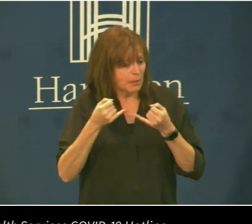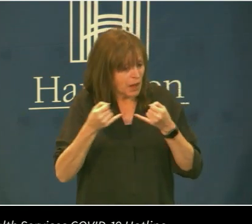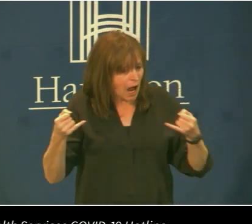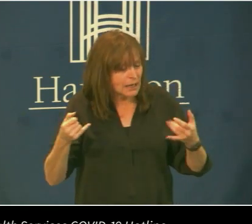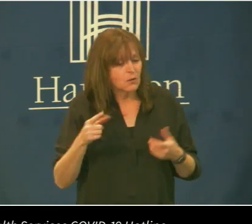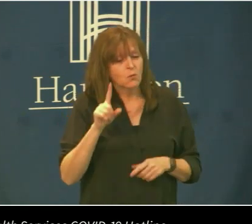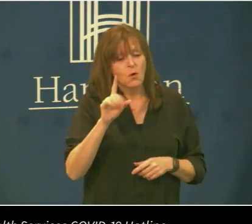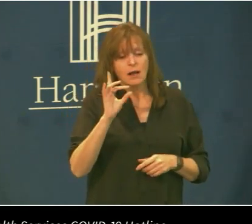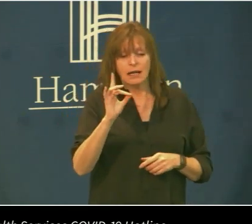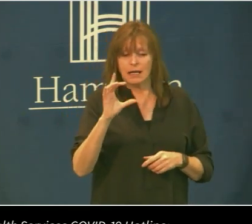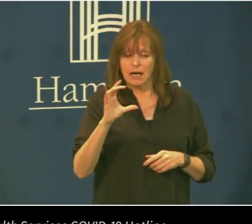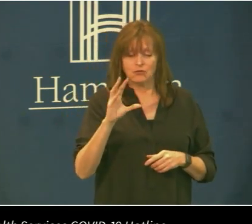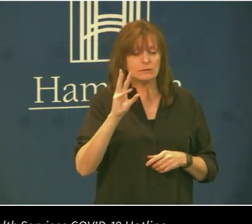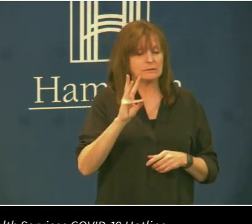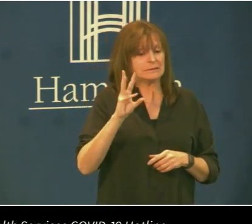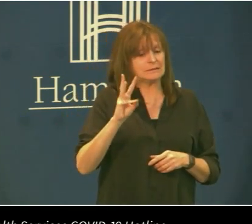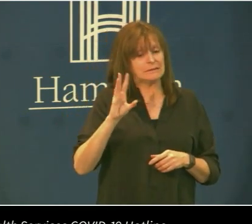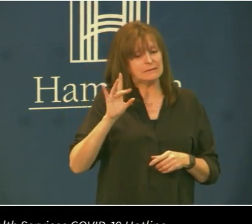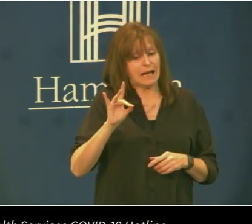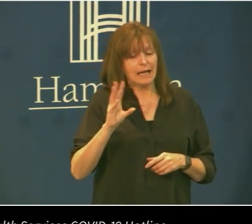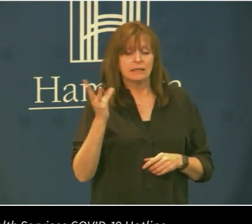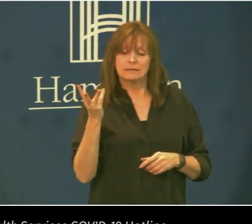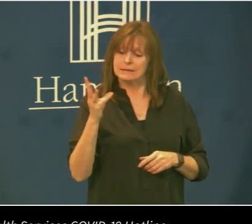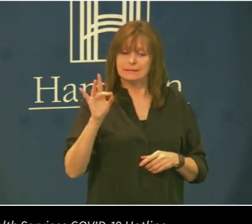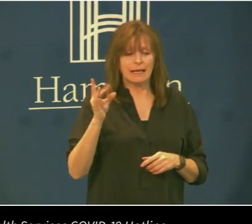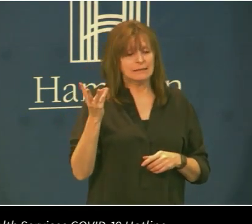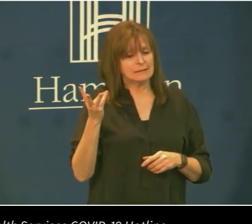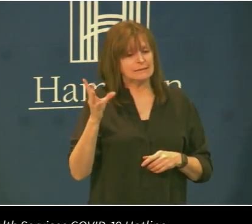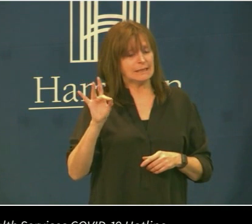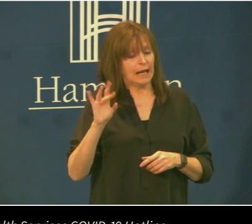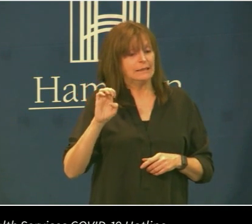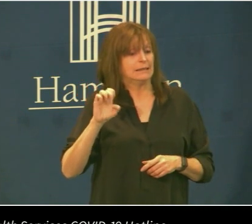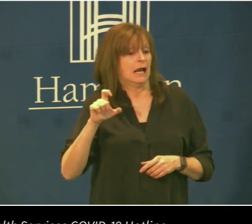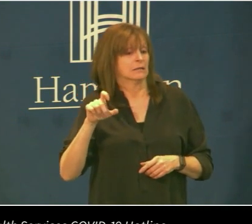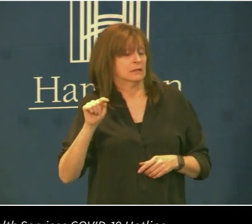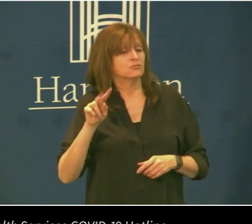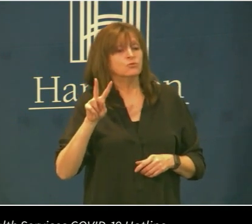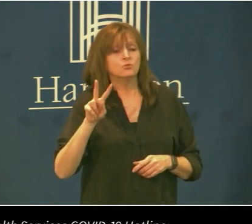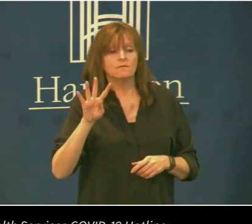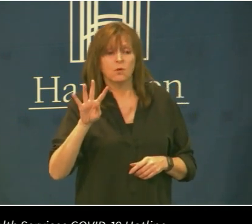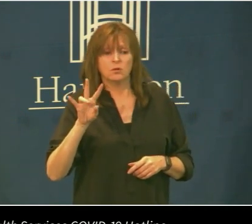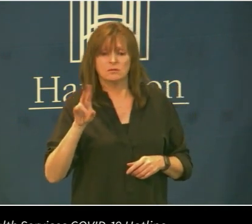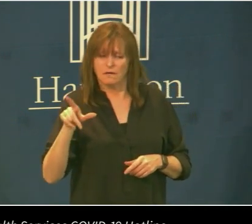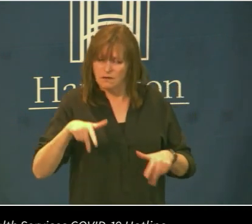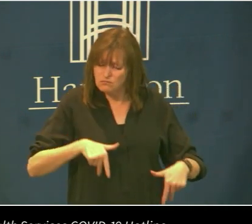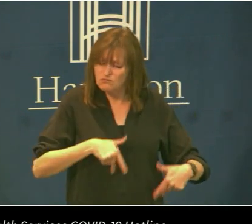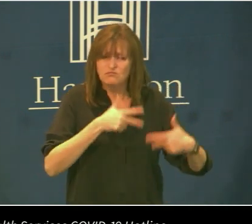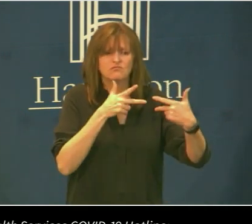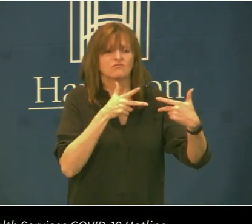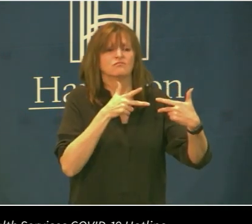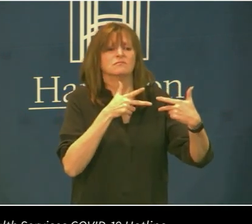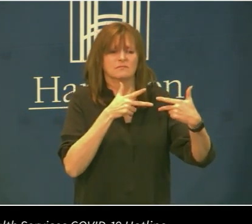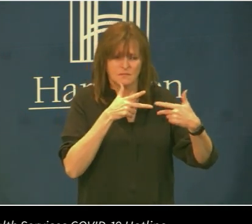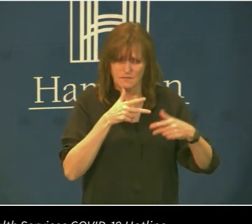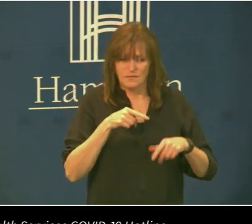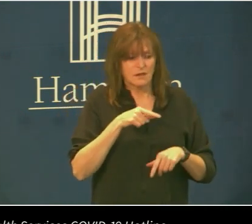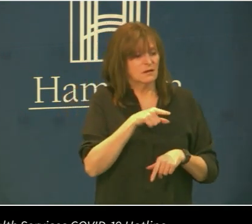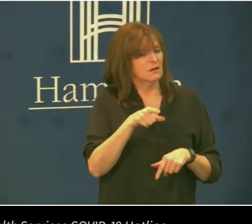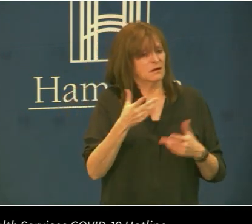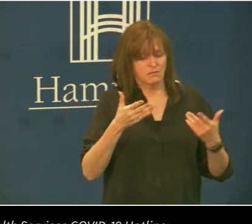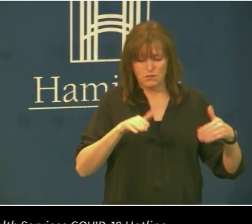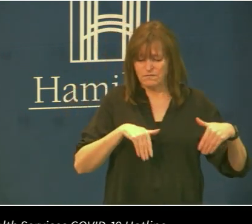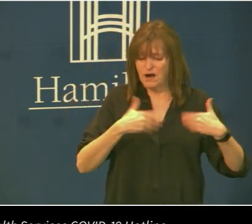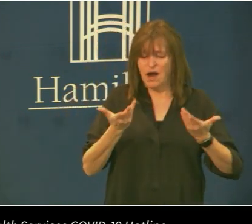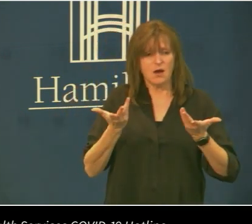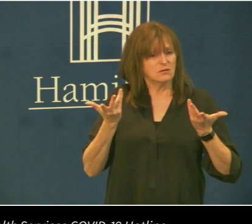1-800-668-6868. They're open 24/7 to take any of your calls if you are in crisis and need some help and attention. And of course, you